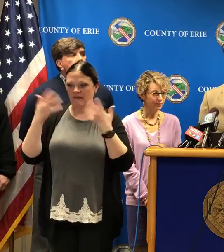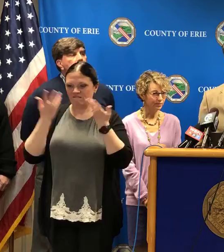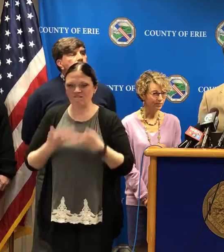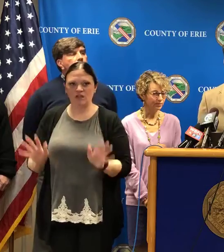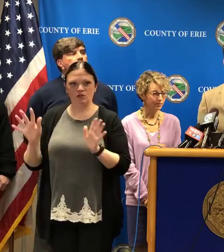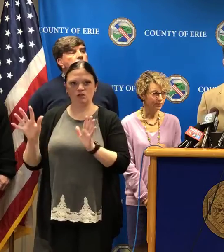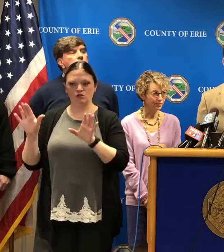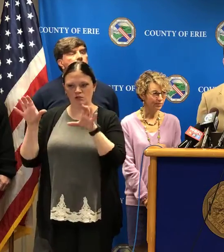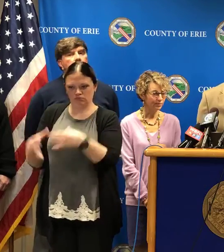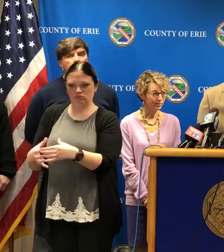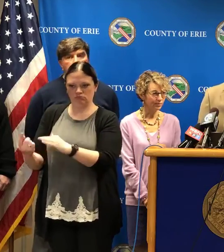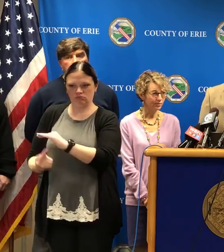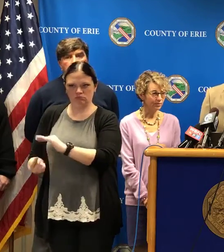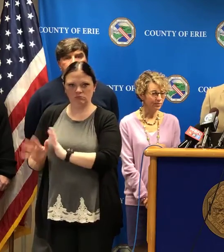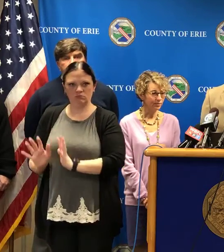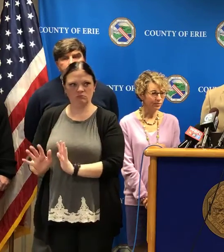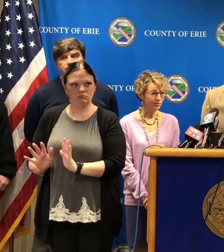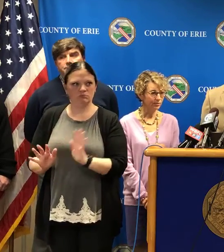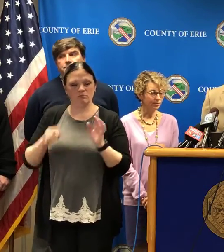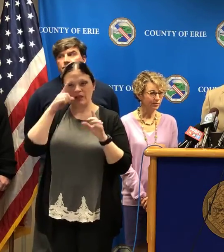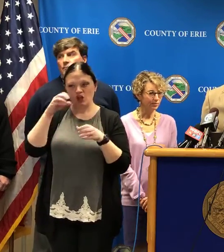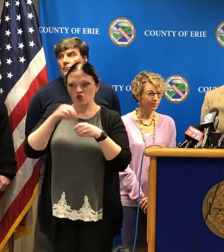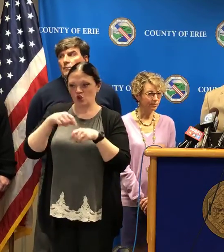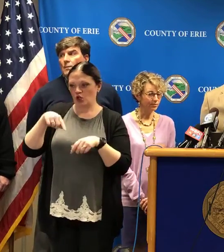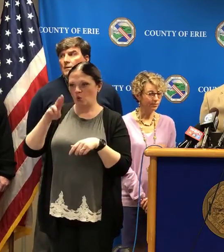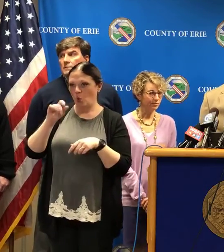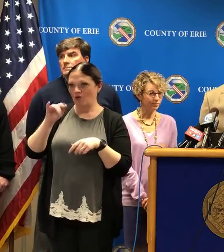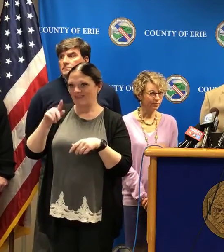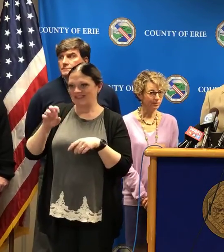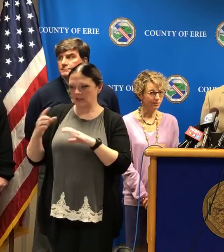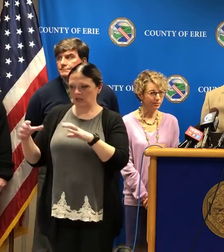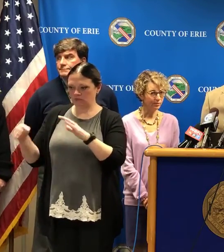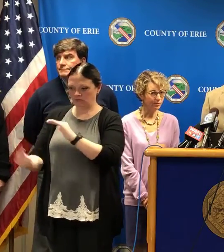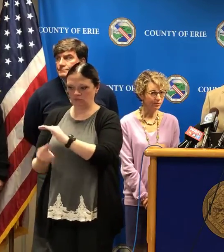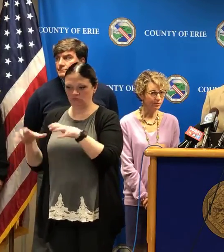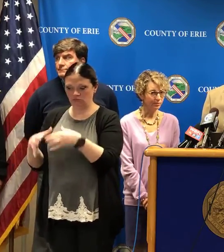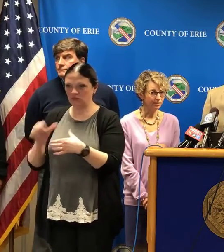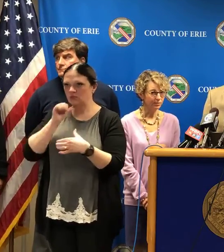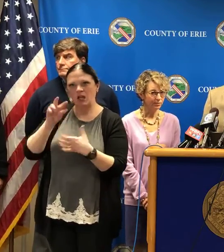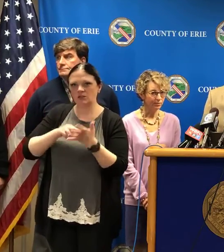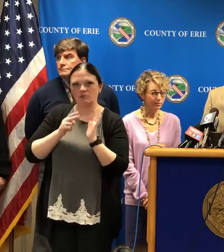quarantine. So just because you're in quarantine doesn't mean that you are going to be ill.